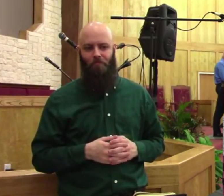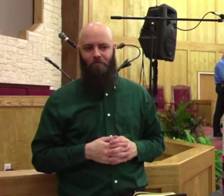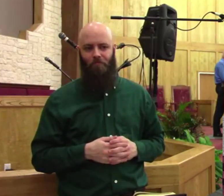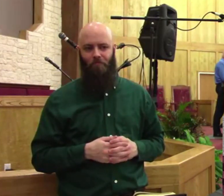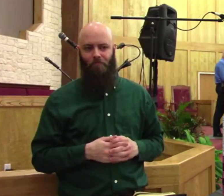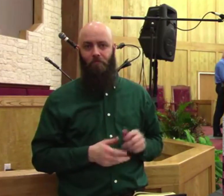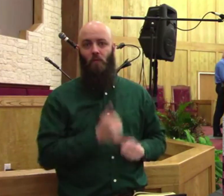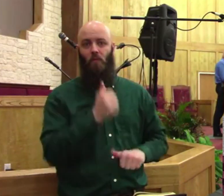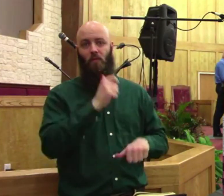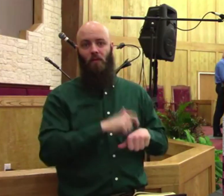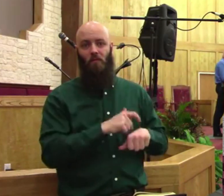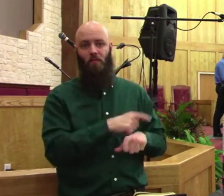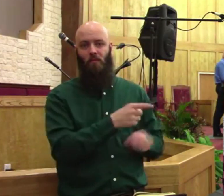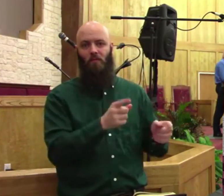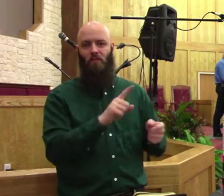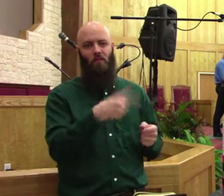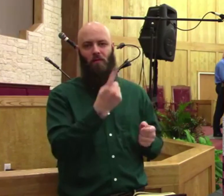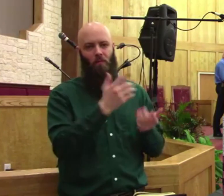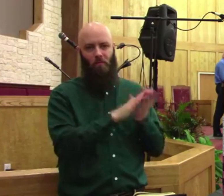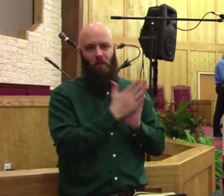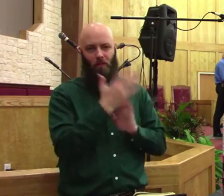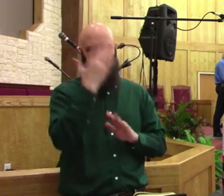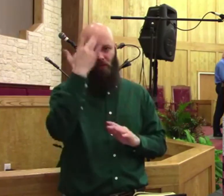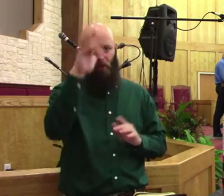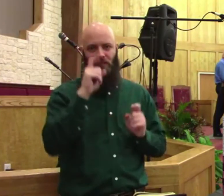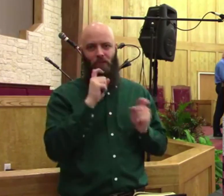they become smart sinners.